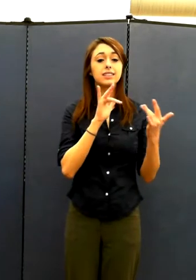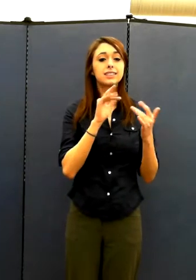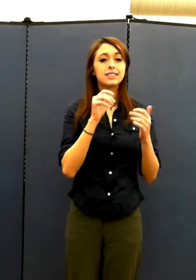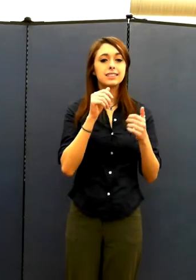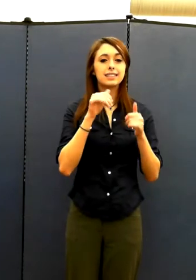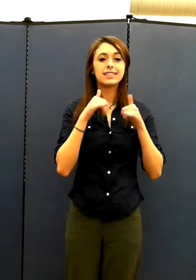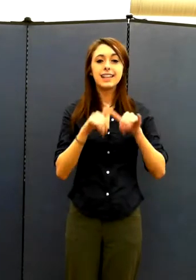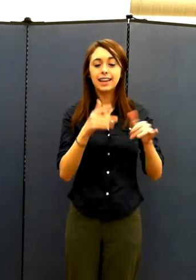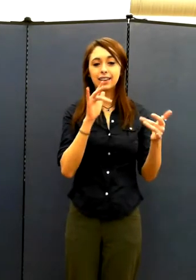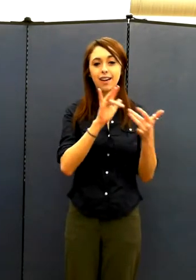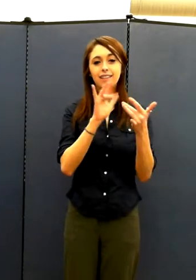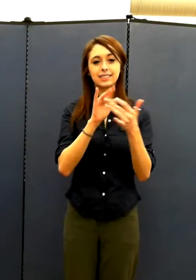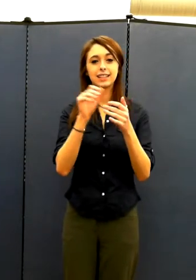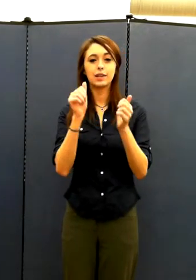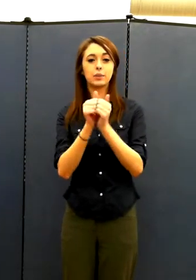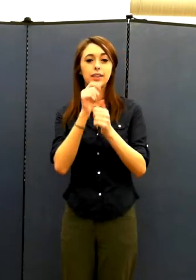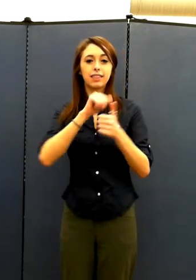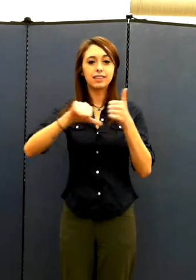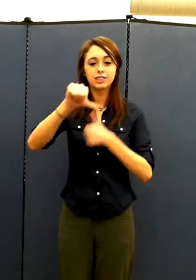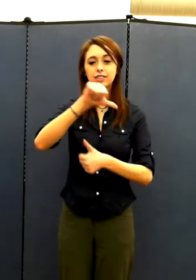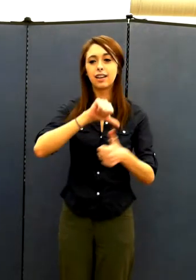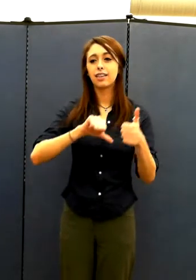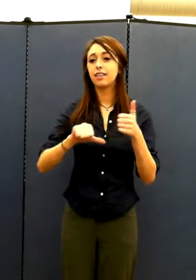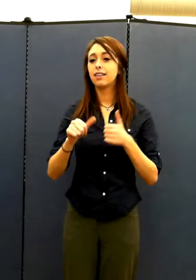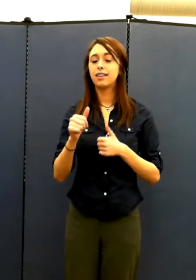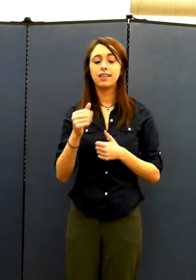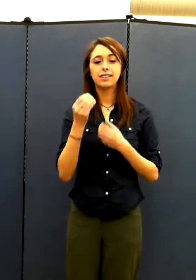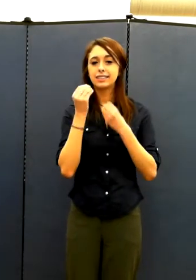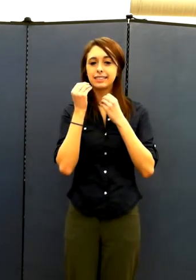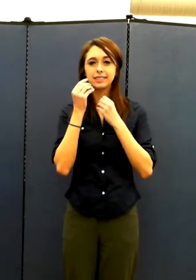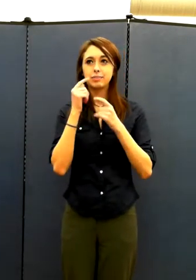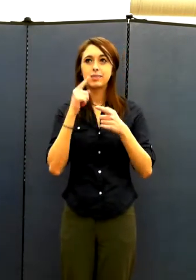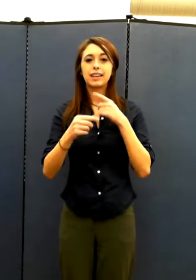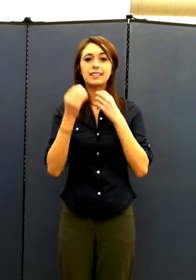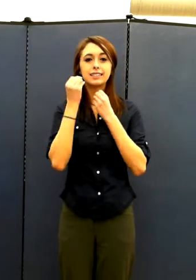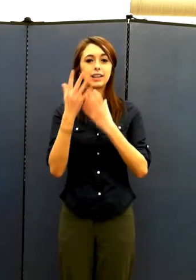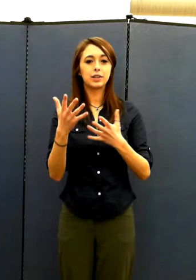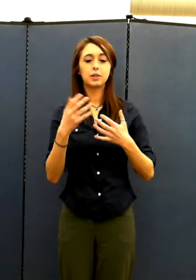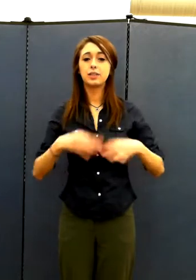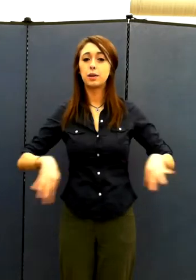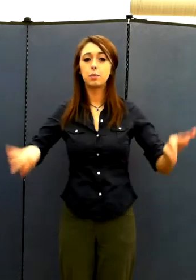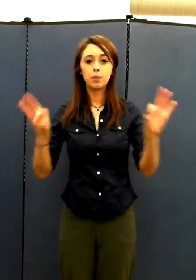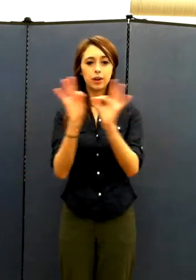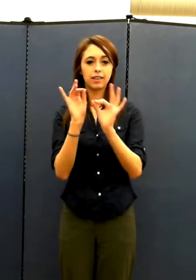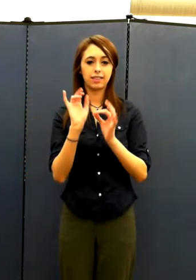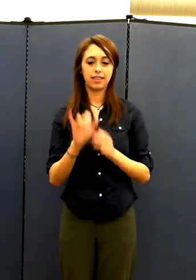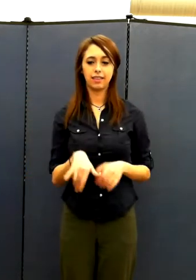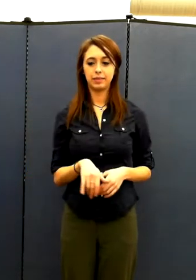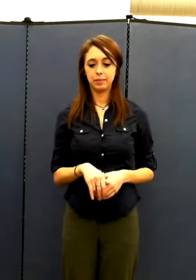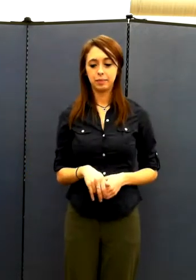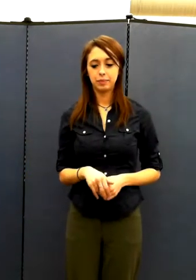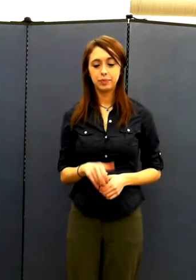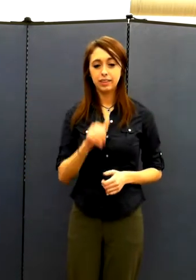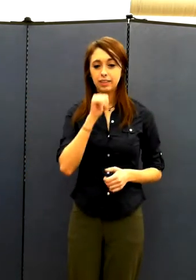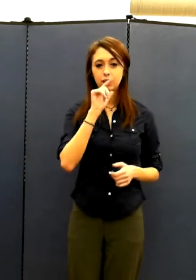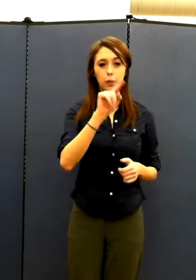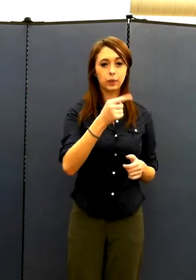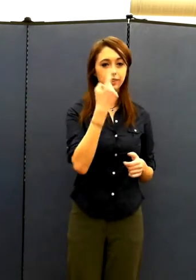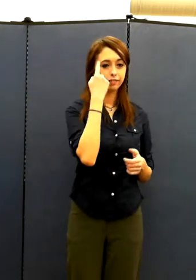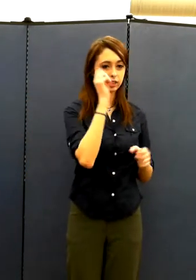can't tell you how important that is for you guys. Stay in contact not only for jobs. There's a lot of